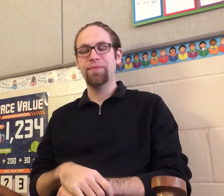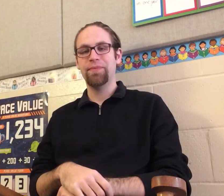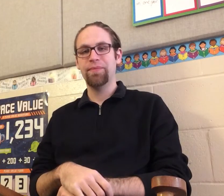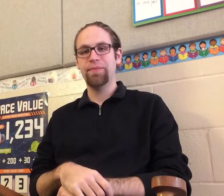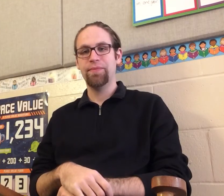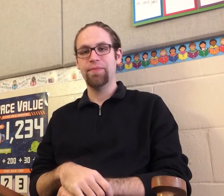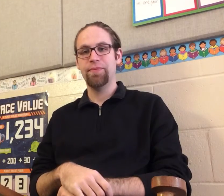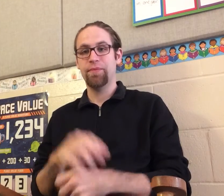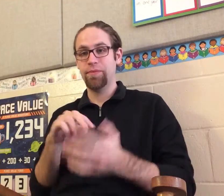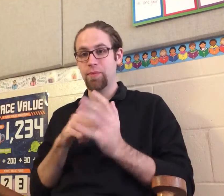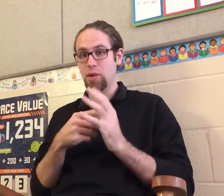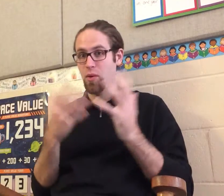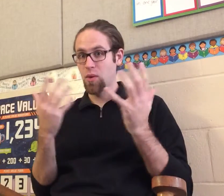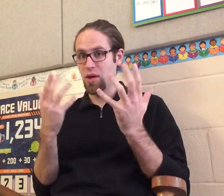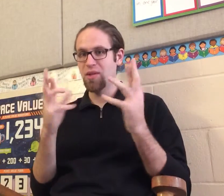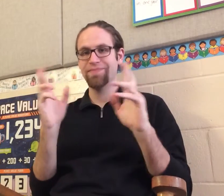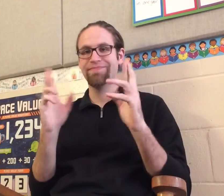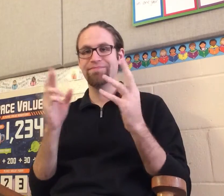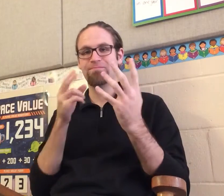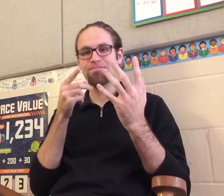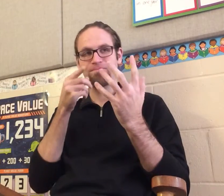This means that the chick is ready to hatch out of the egg.